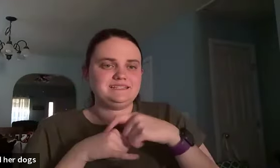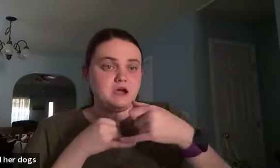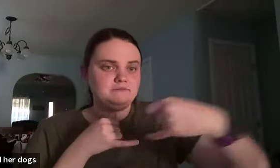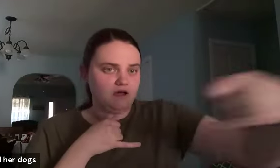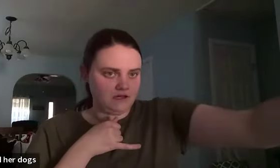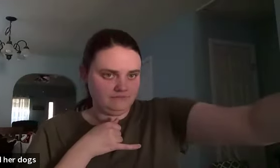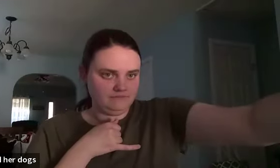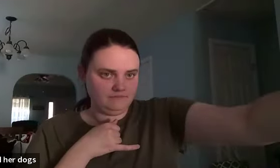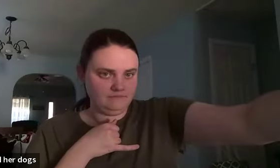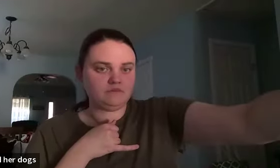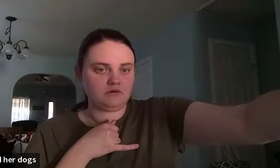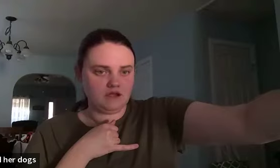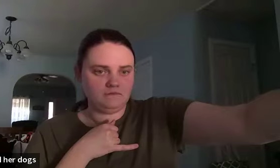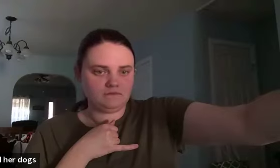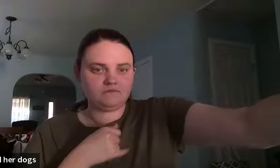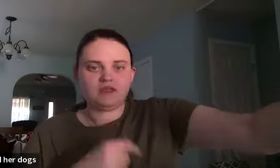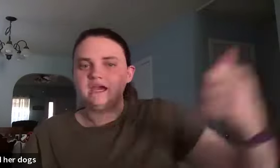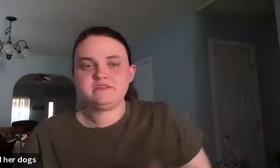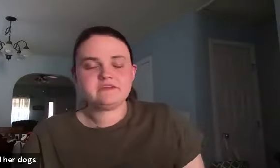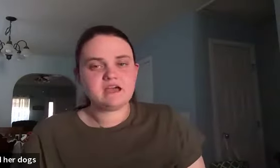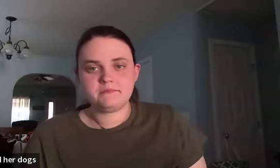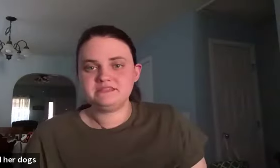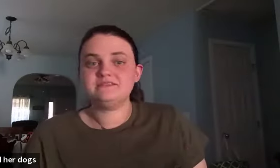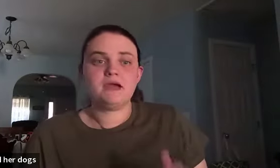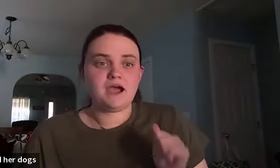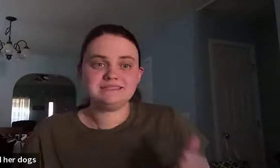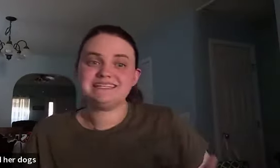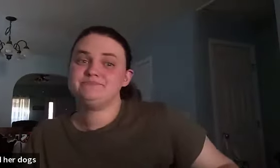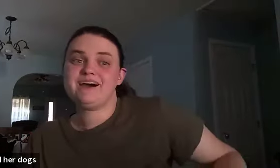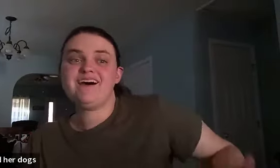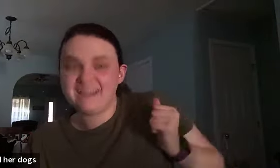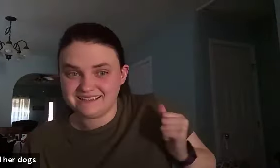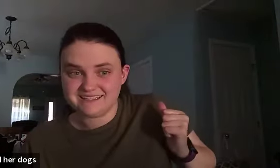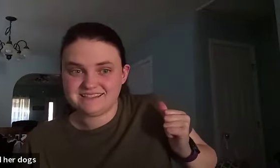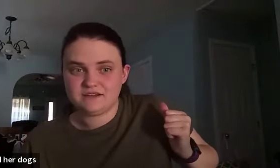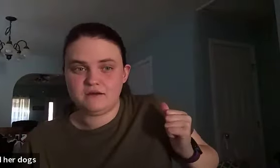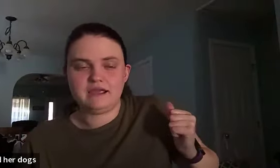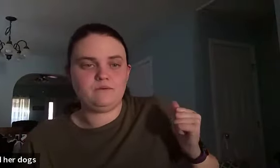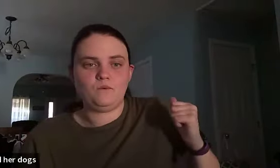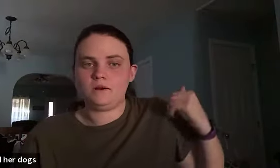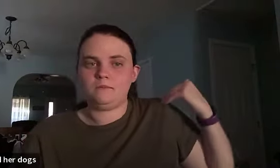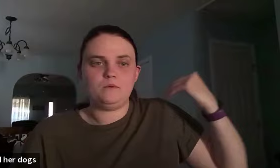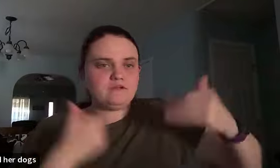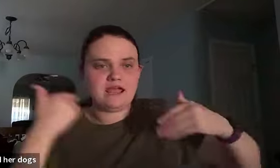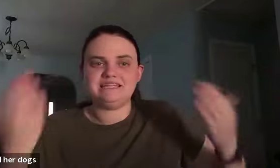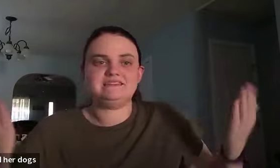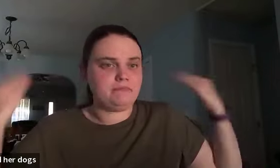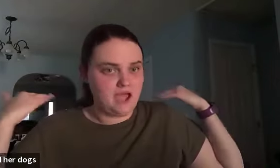a timeline, all right? Anything that happens in the past is behind us, all right? We're moving ahead. It's in the